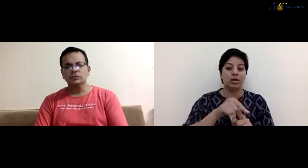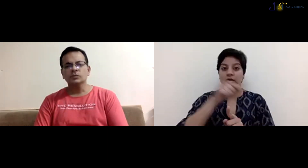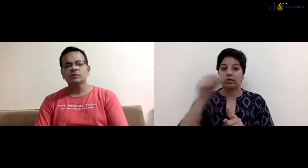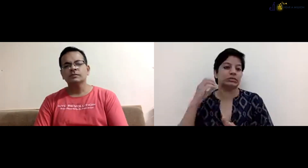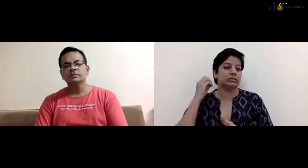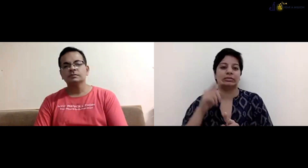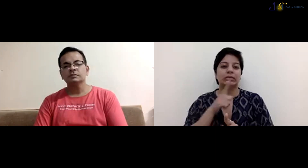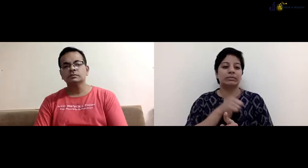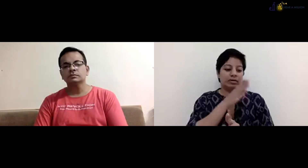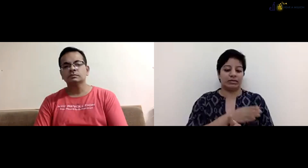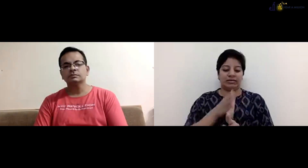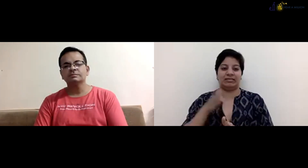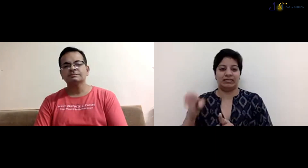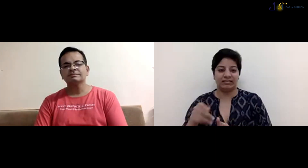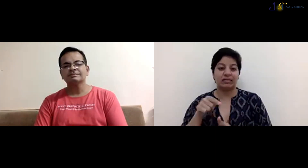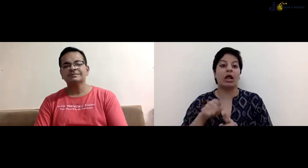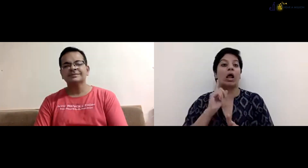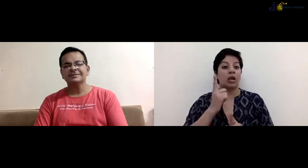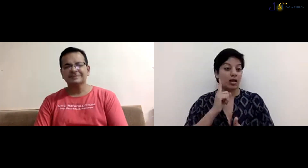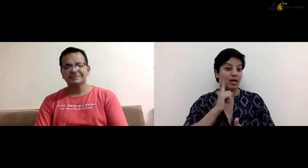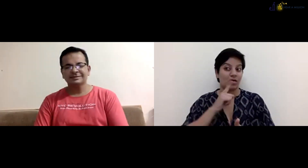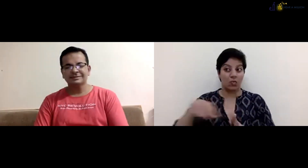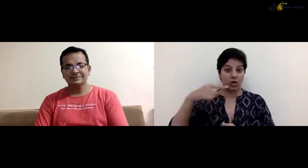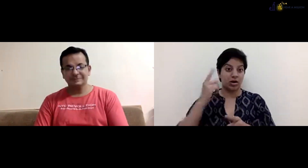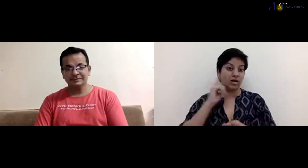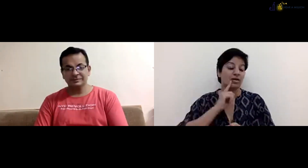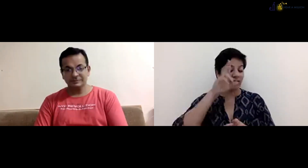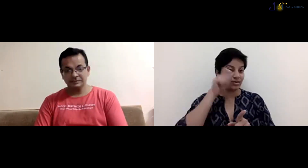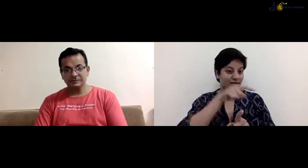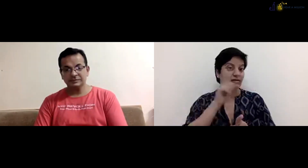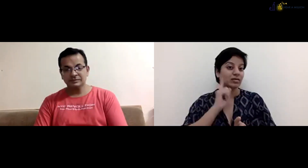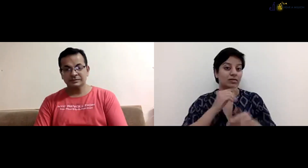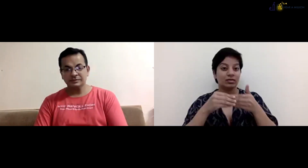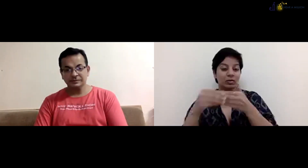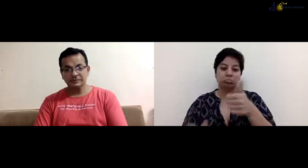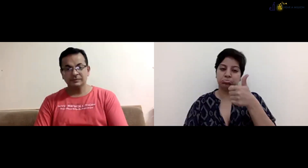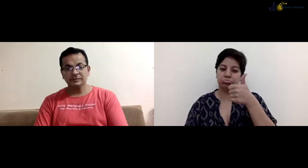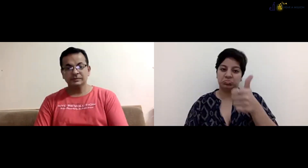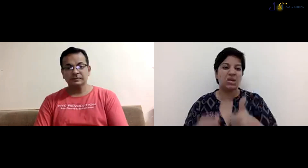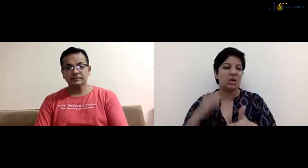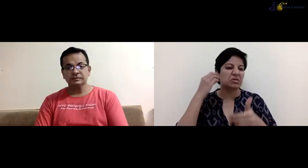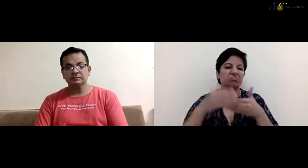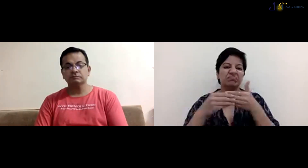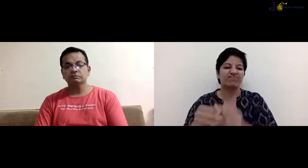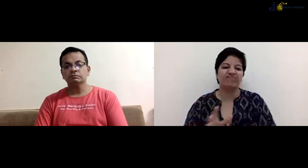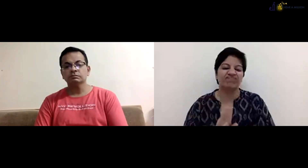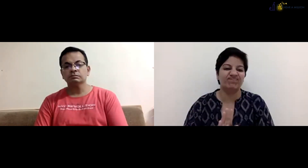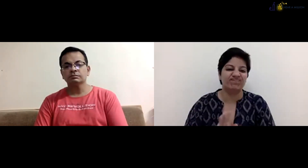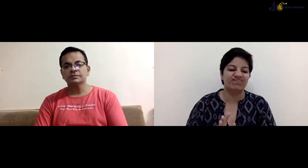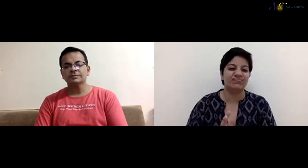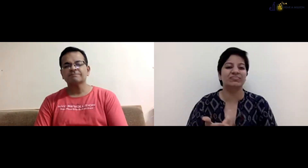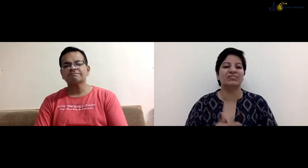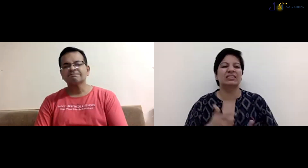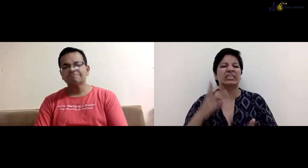But some deaf people, they know about it, but hearing people, they aren't aware. So deaf people and